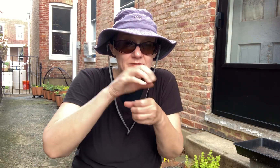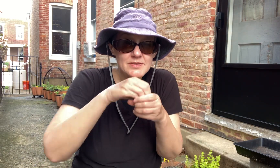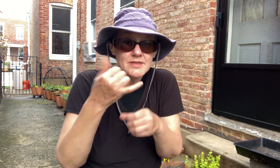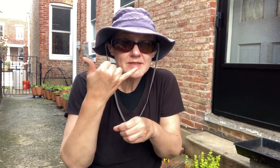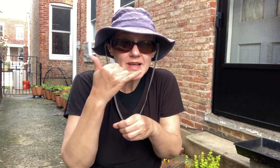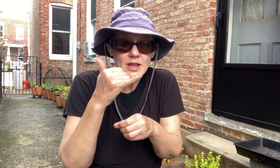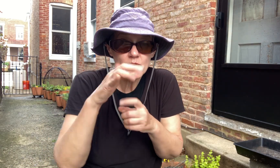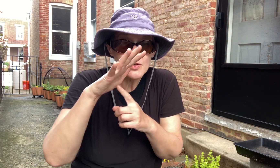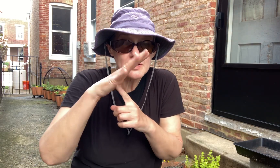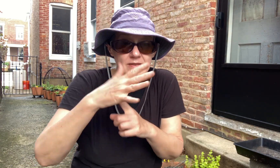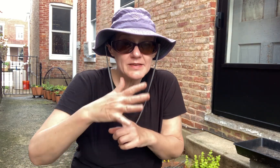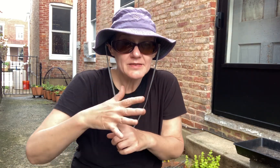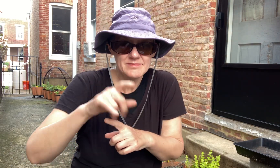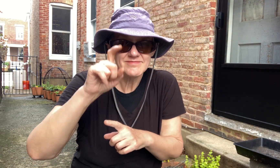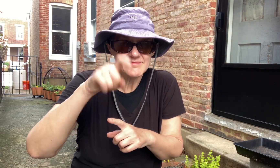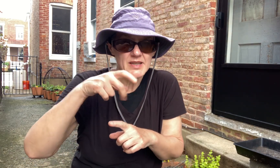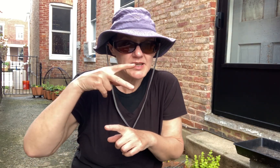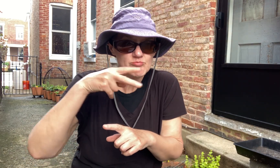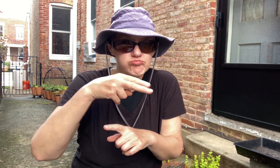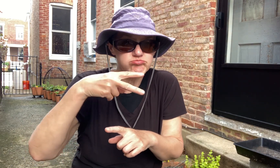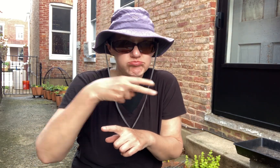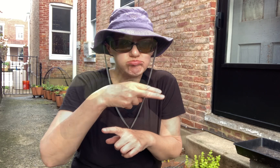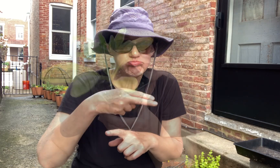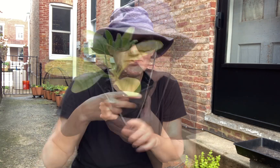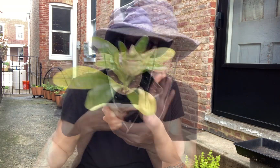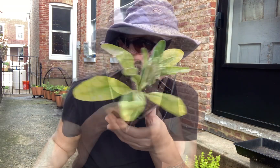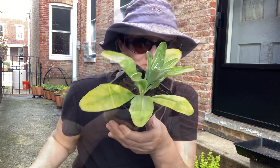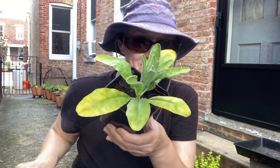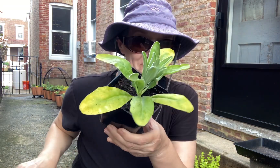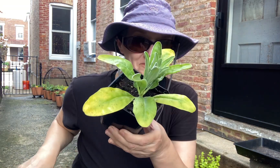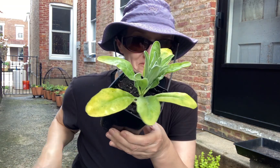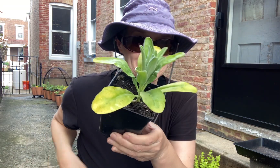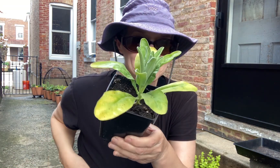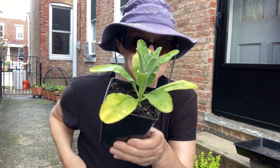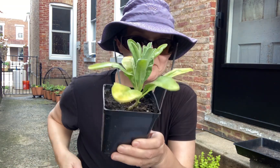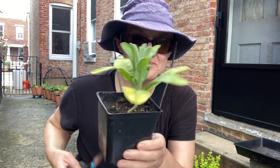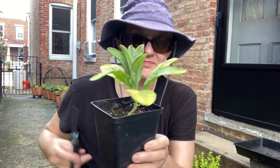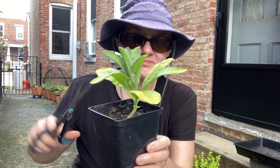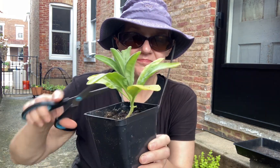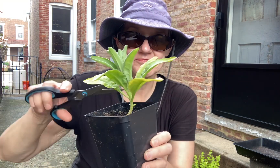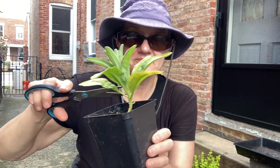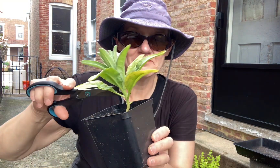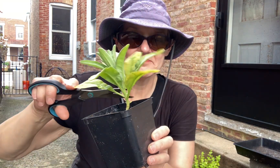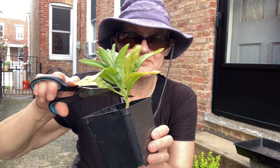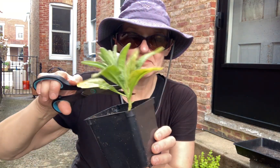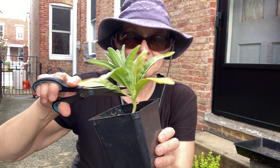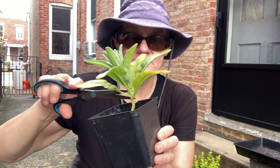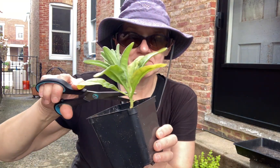planted. You can see the stress in the yellow leaves, so I want to trim those off.